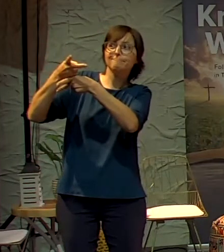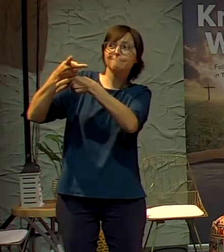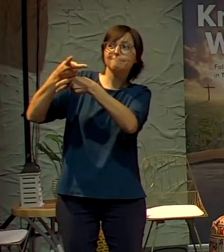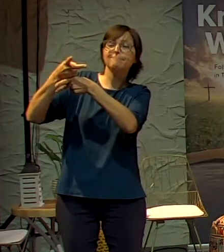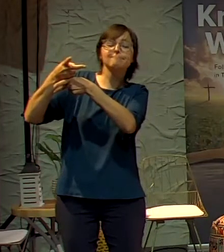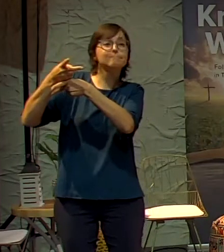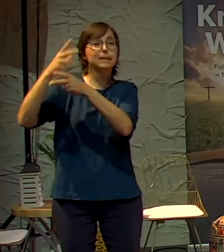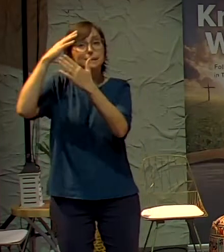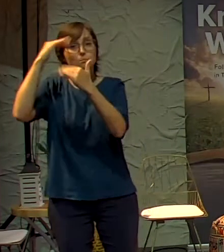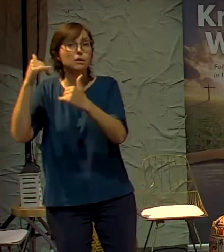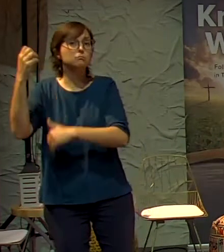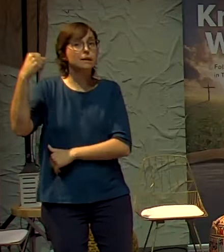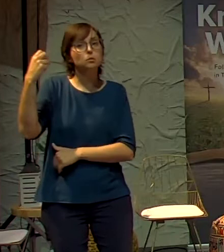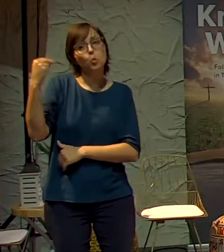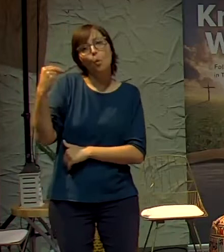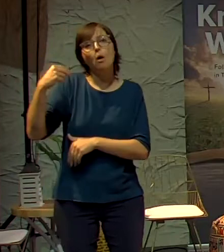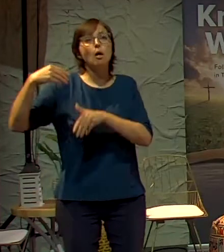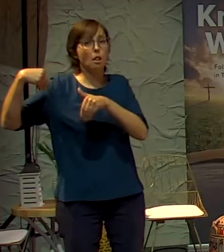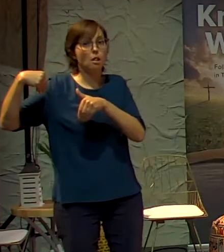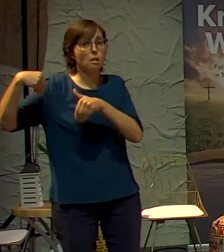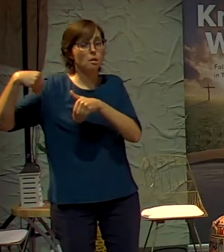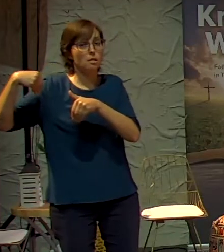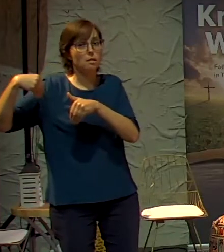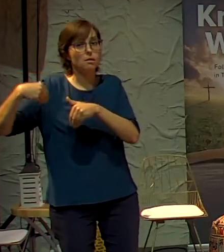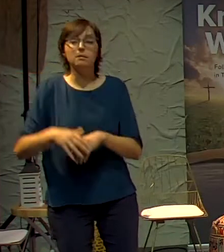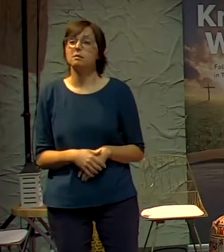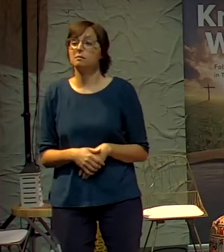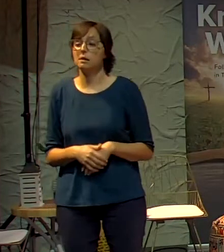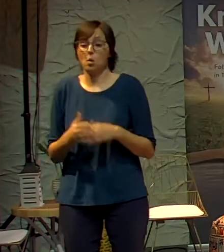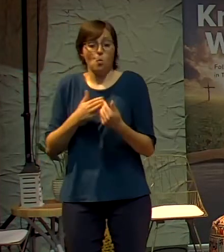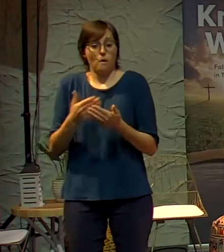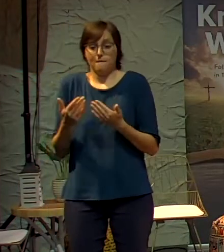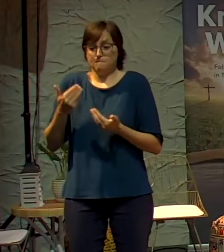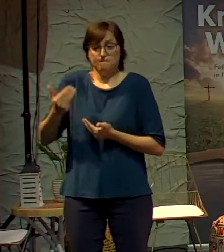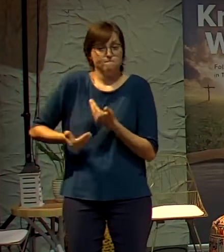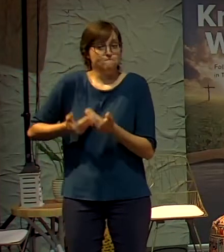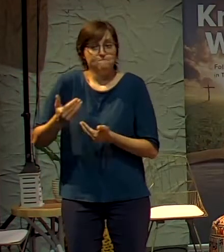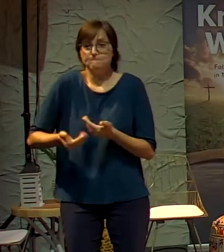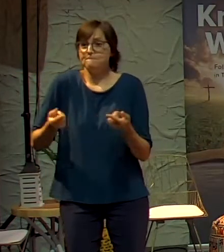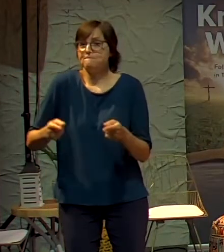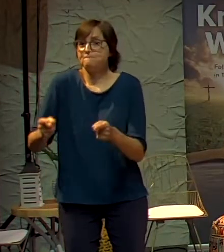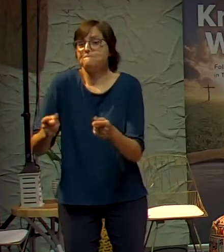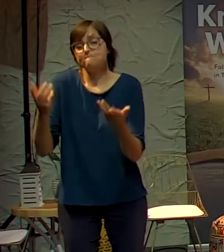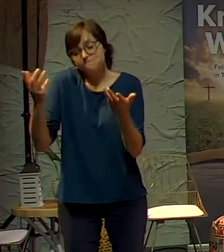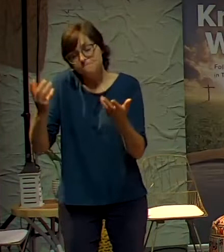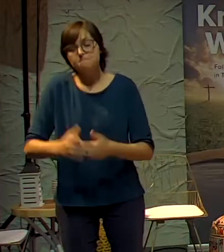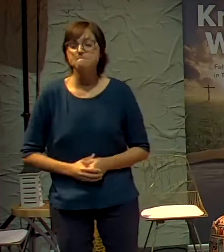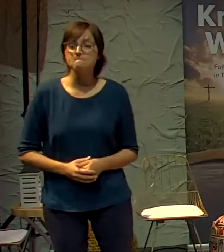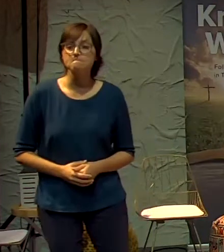and I will expect a yes or no, not now. And whatever comes, that's what it comes. I can't tell